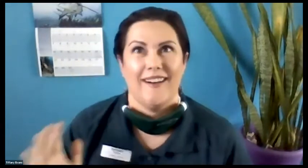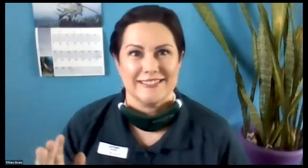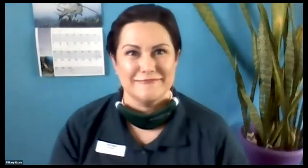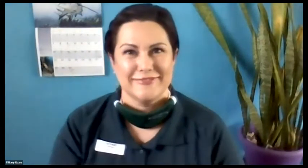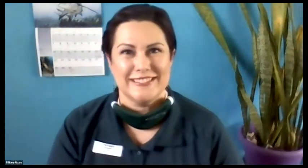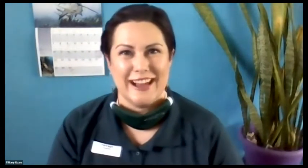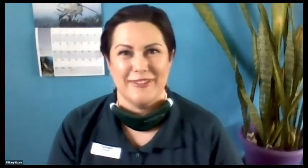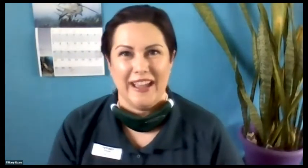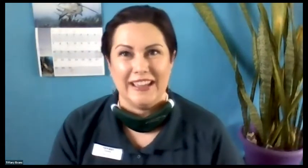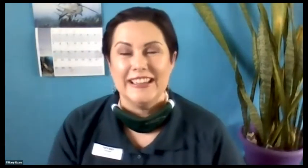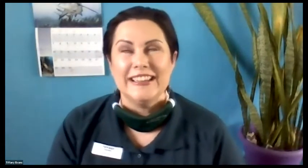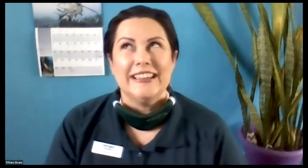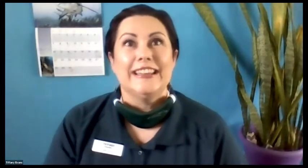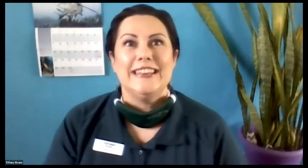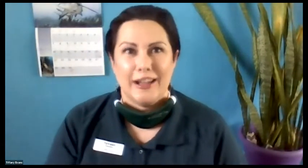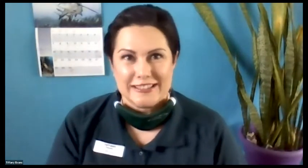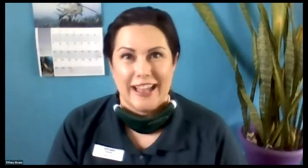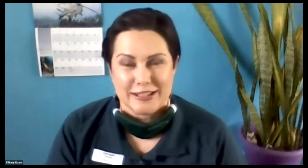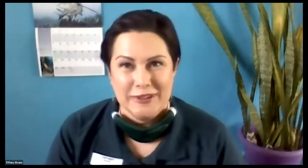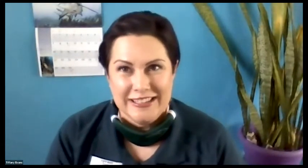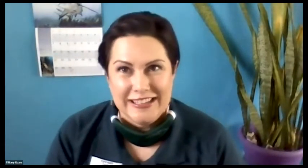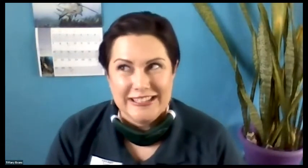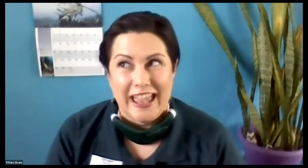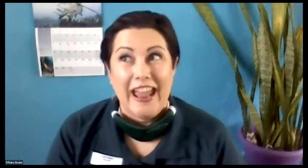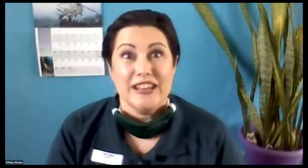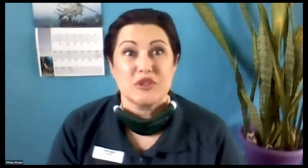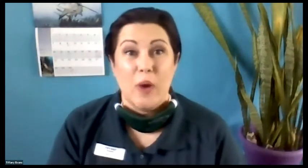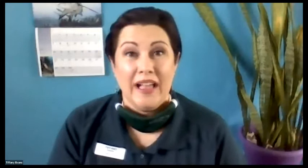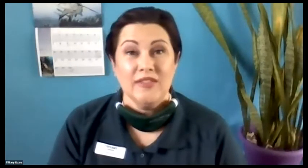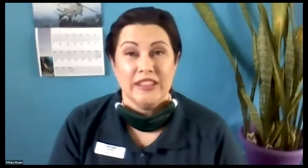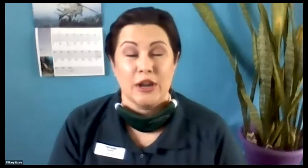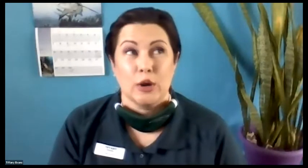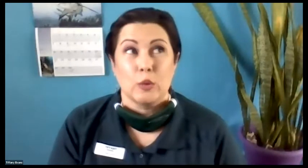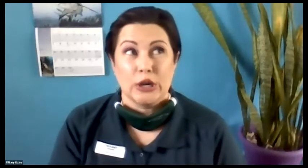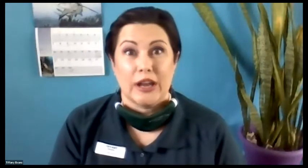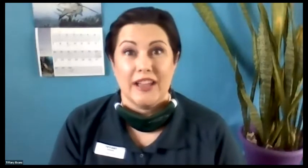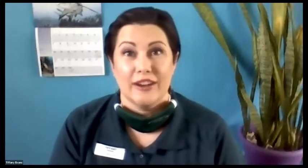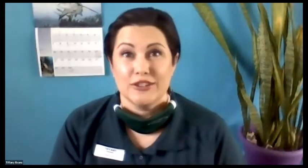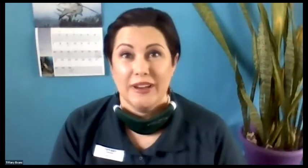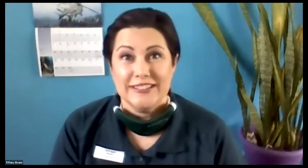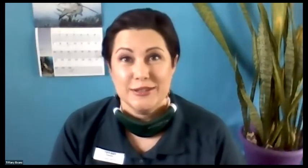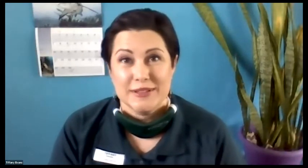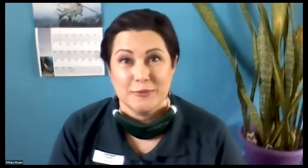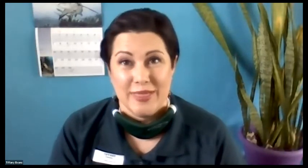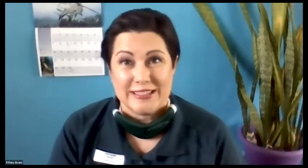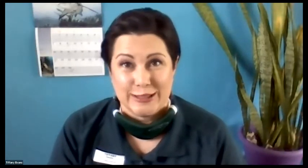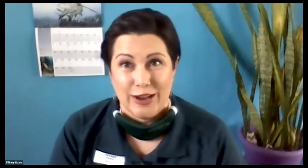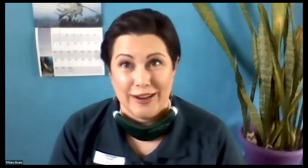Awesome. Good job. Okay. Now this last one is a 12-letter word. I have never tried to do this one this long on a